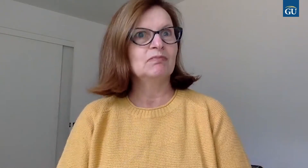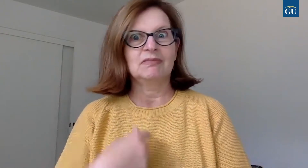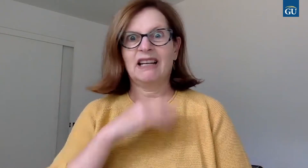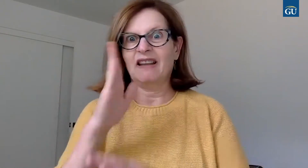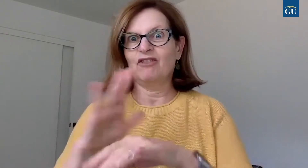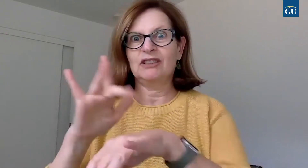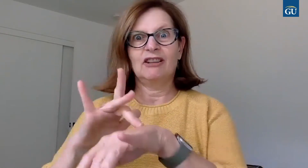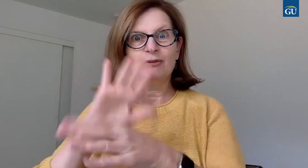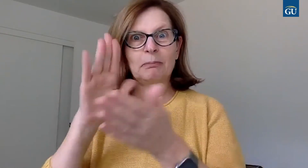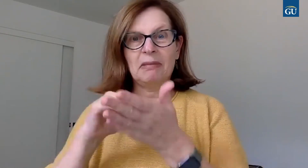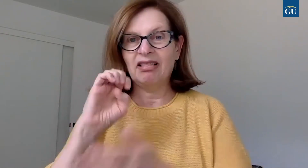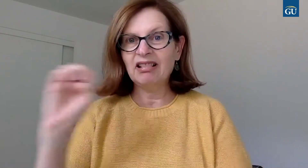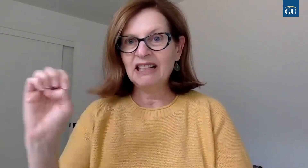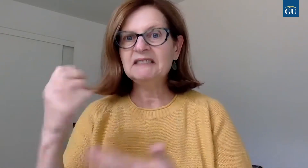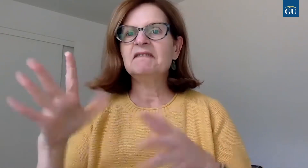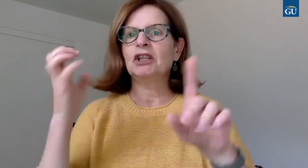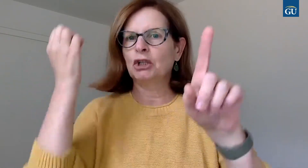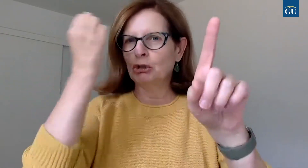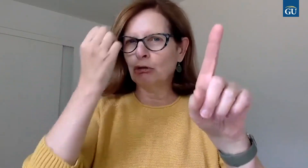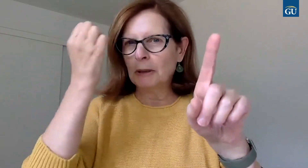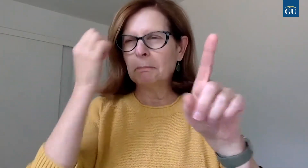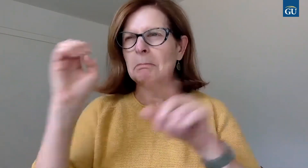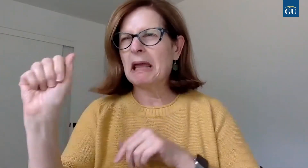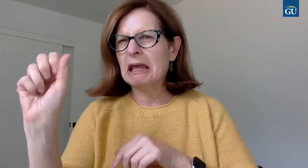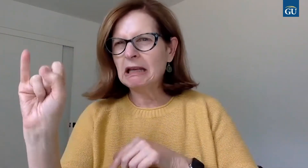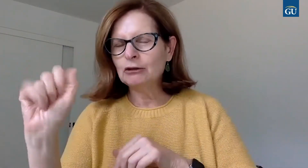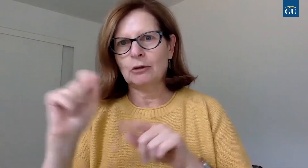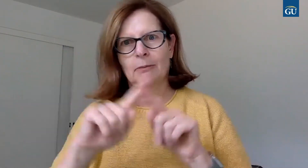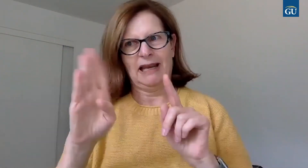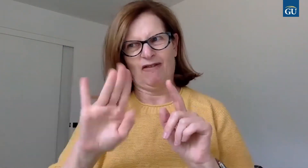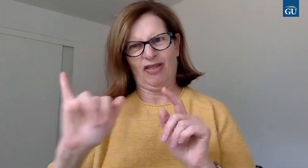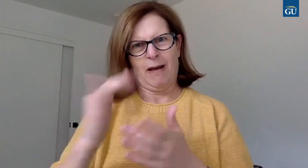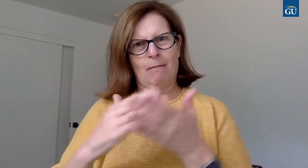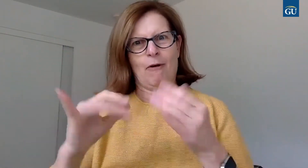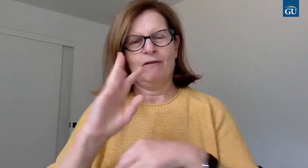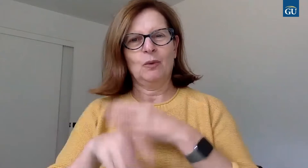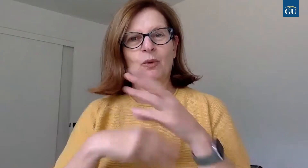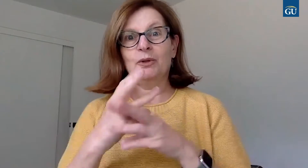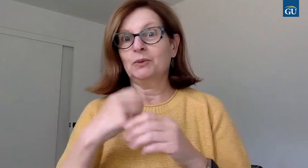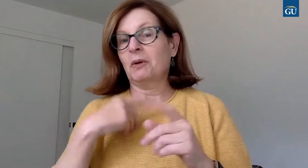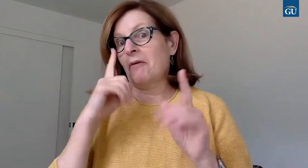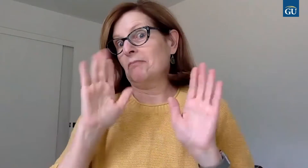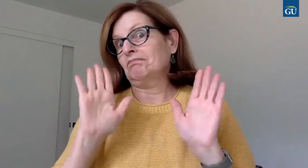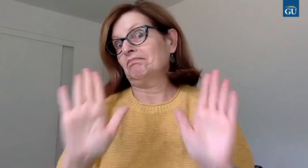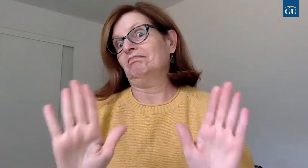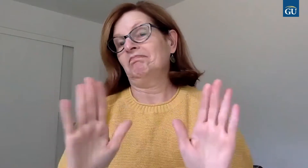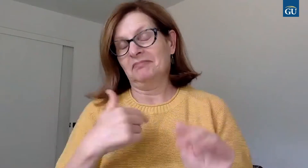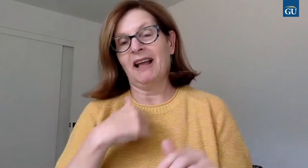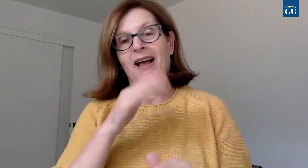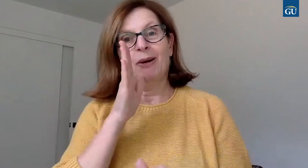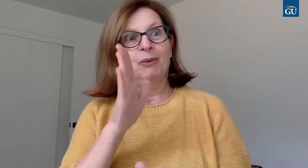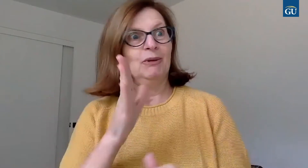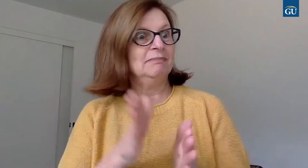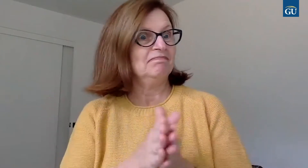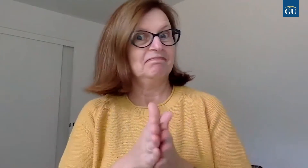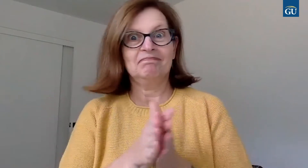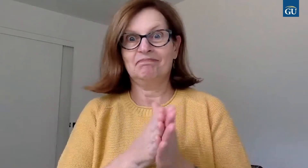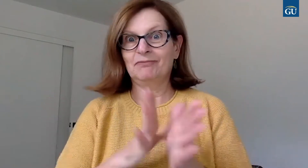I thought it was a wonderful idea. I had never touched the Middle East. I've been to Europe and Asia but never